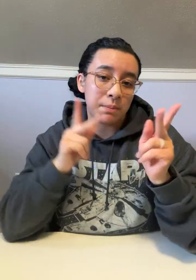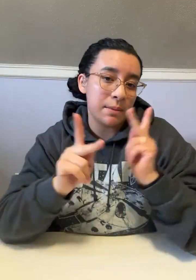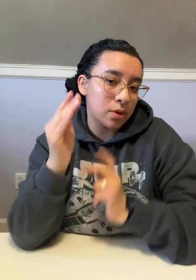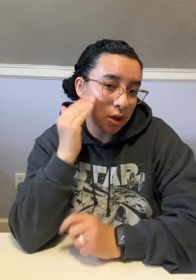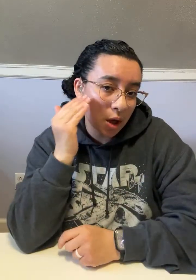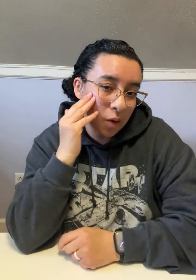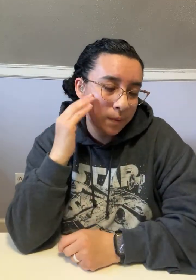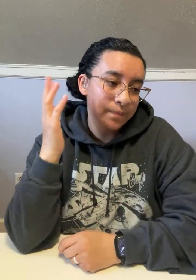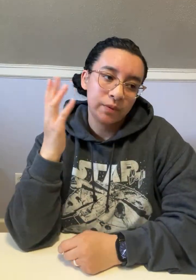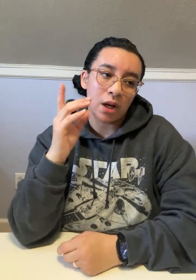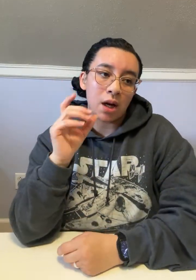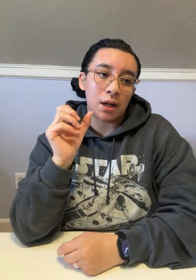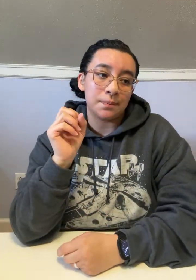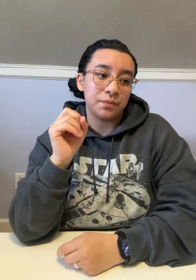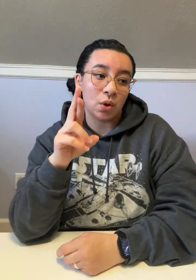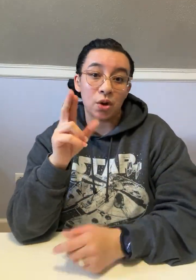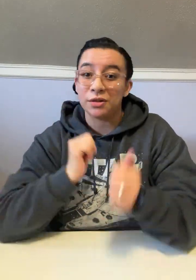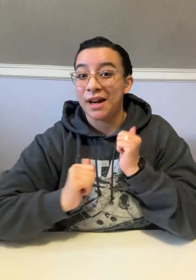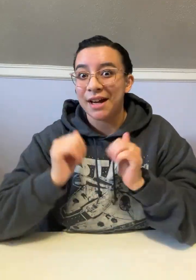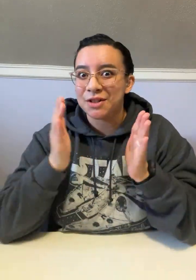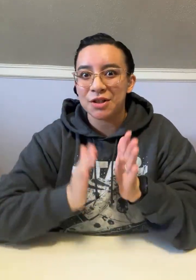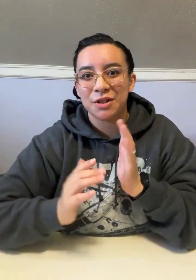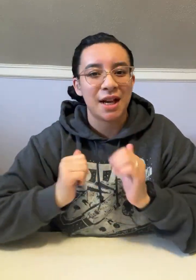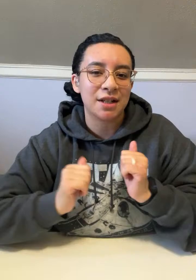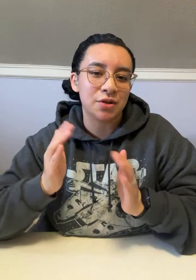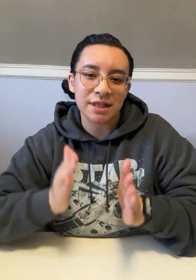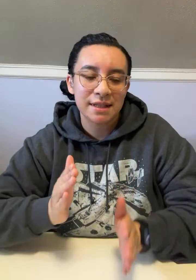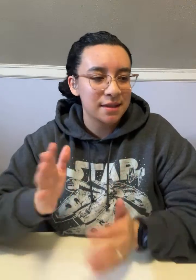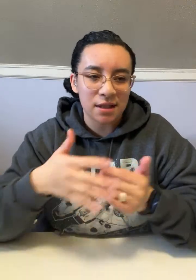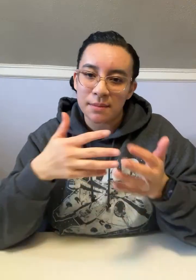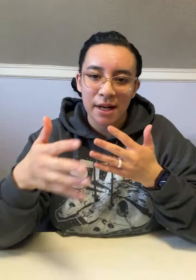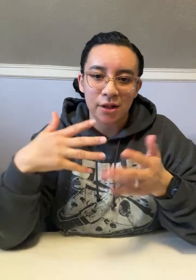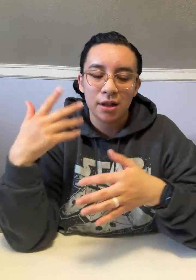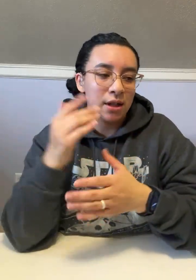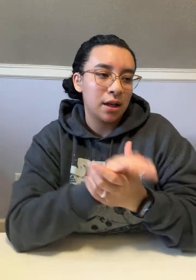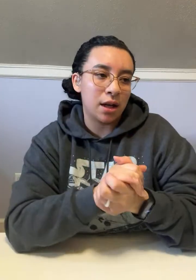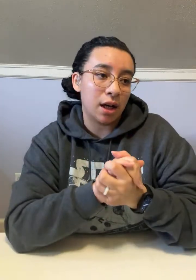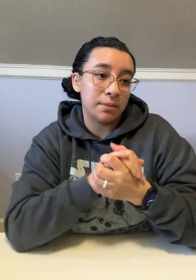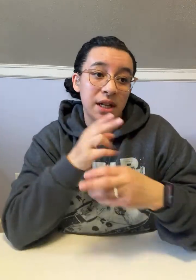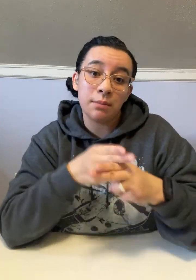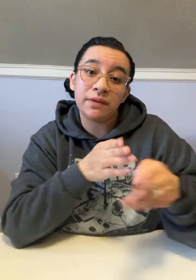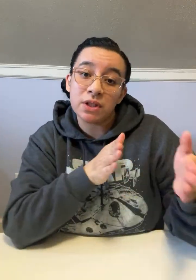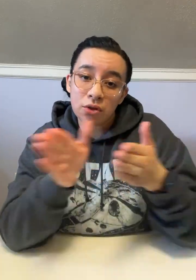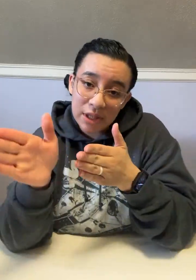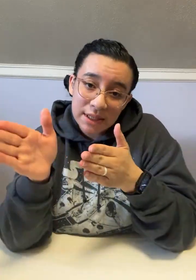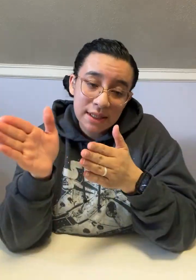people you know, or the actors, actress, doesn't matter. The name of the streets,